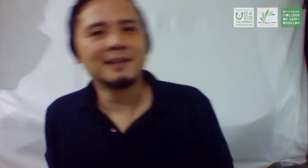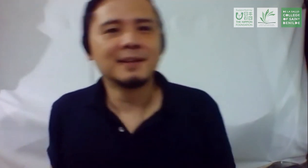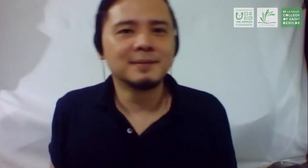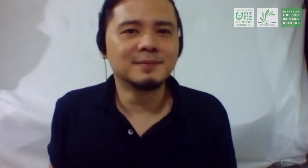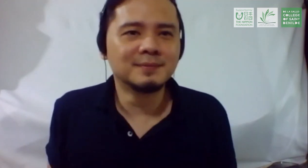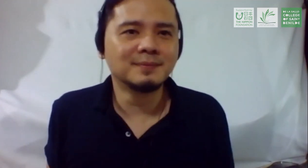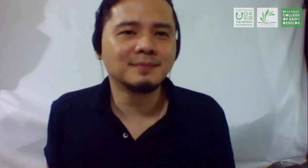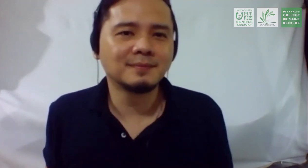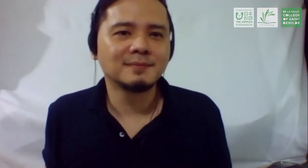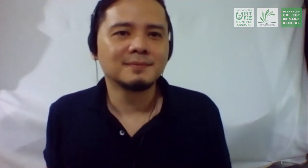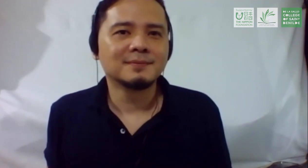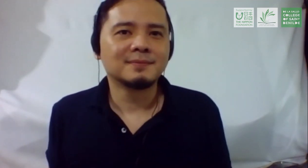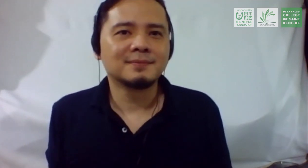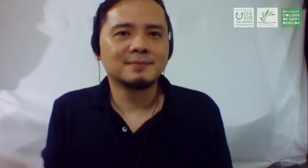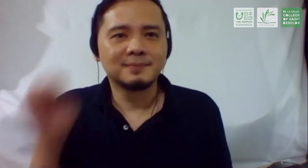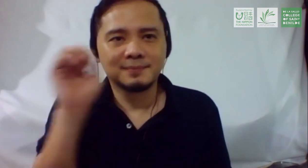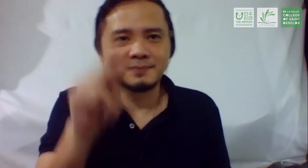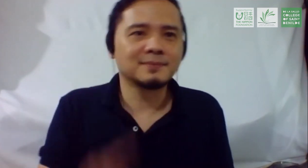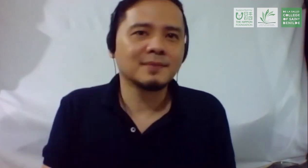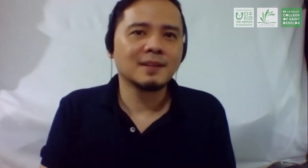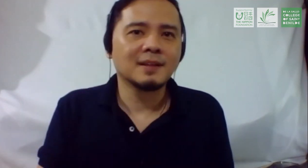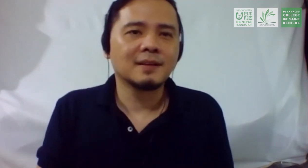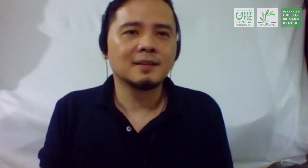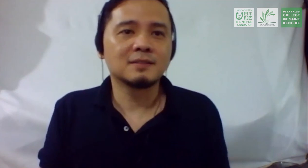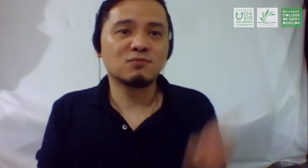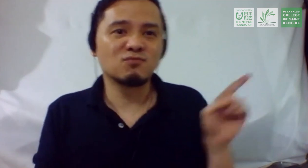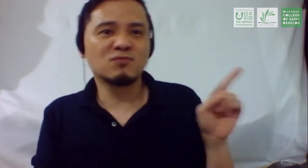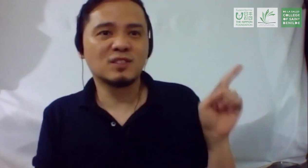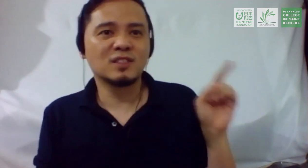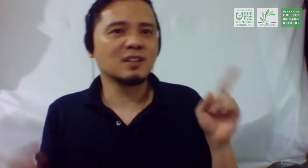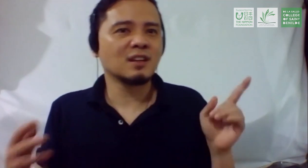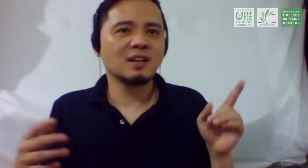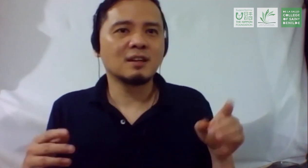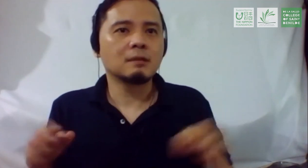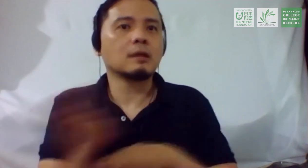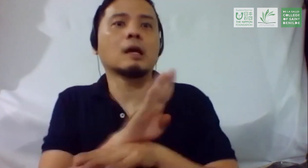No. She's rushing around like crazy today,